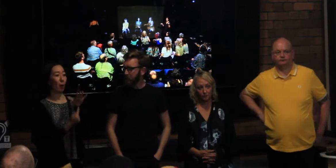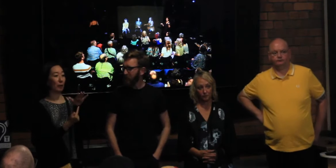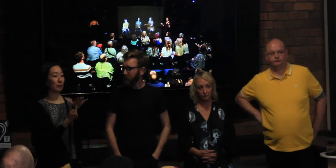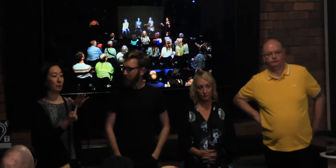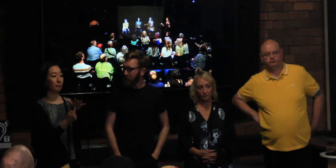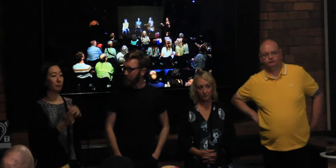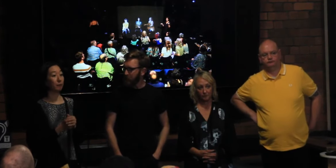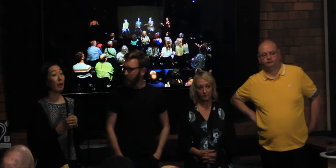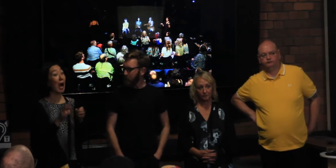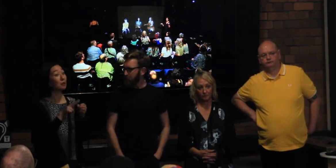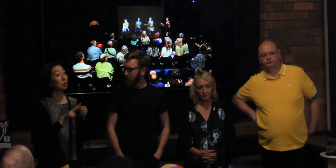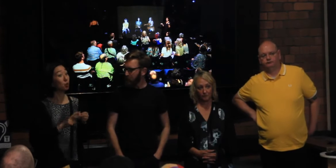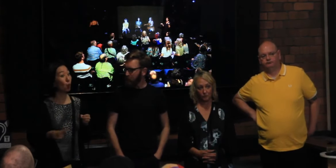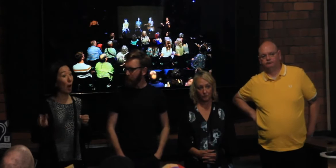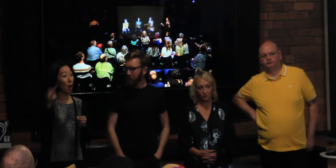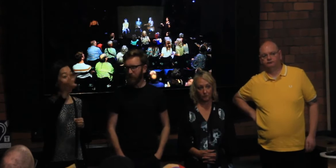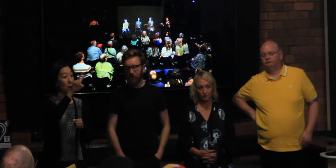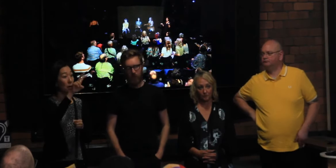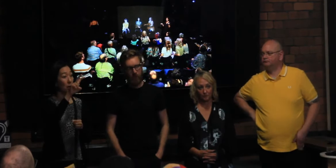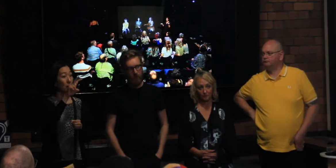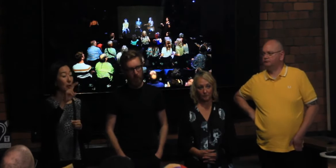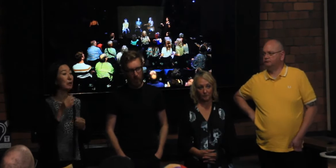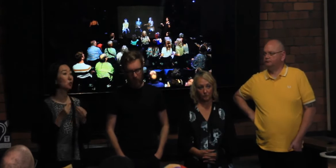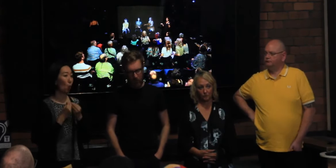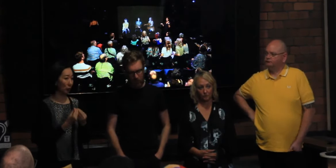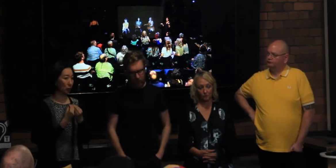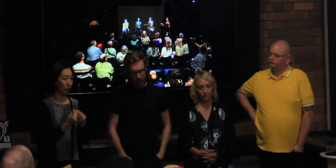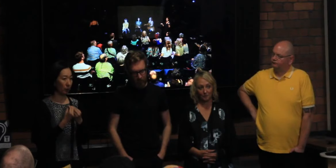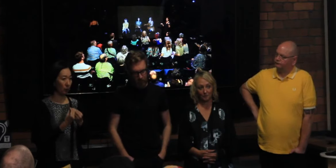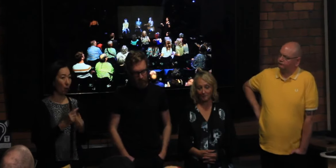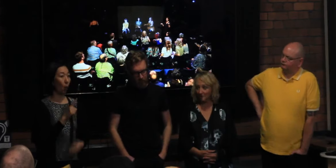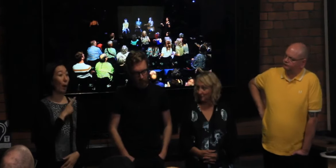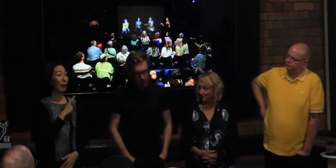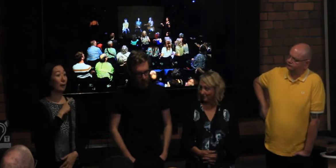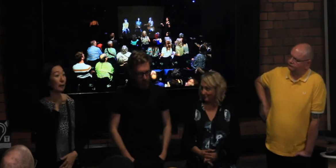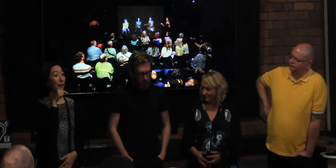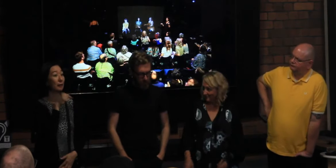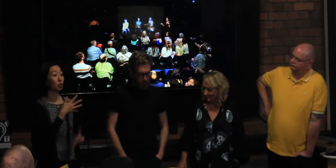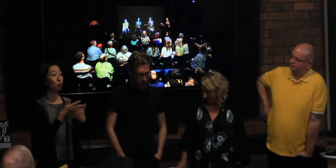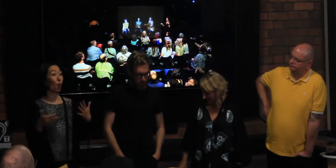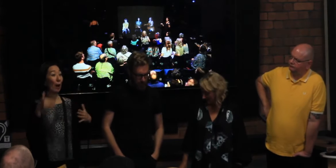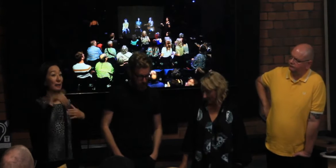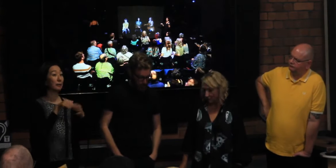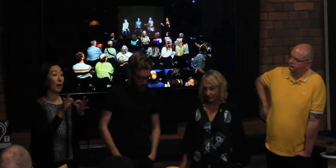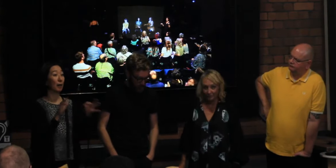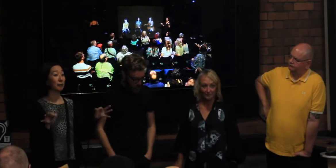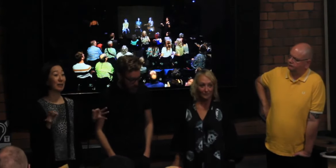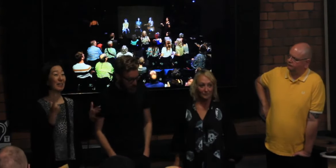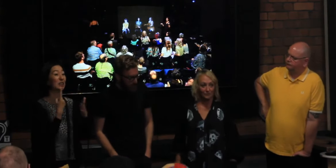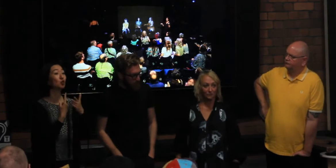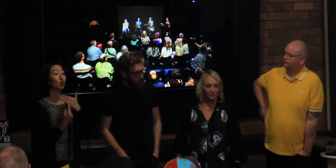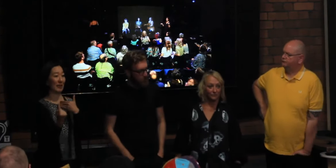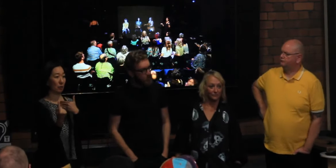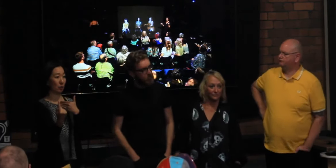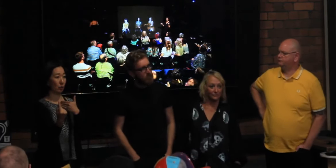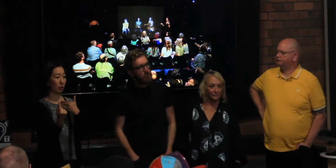a way to bring this together so that it works. In terms of the tour, it's been really, really wonderful to